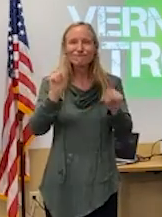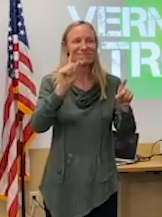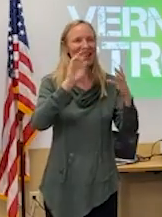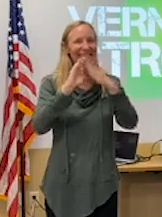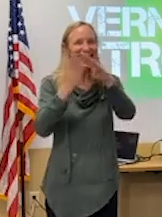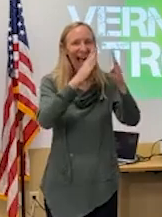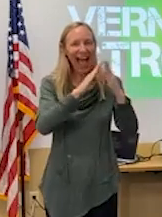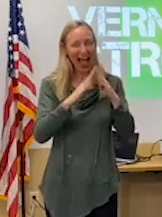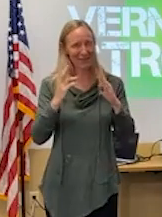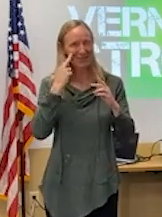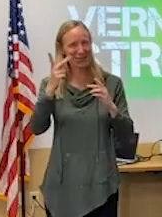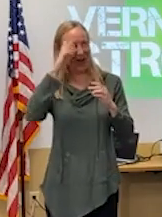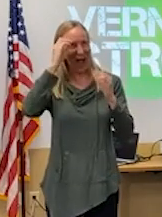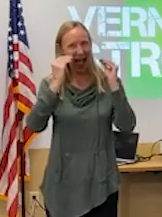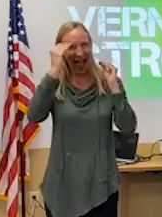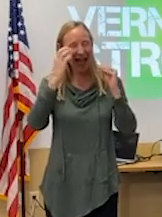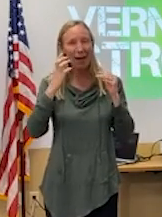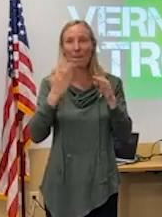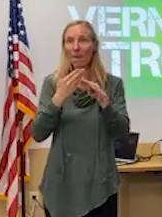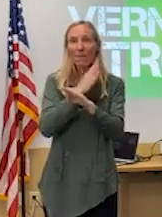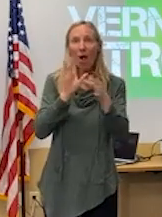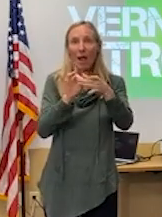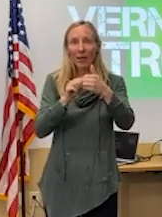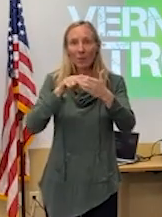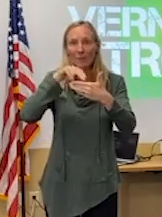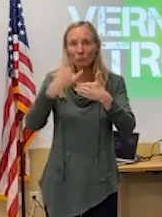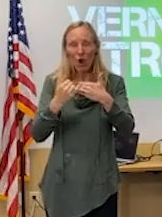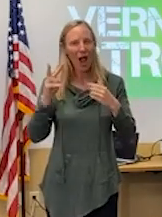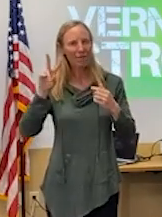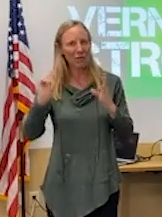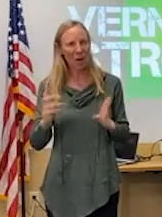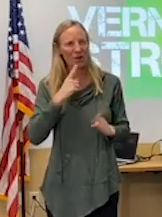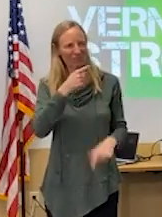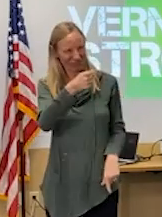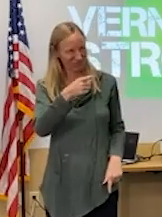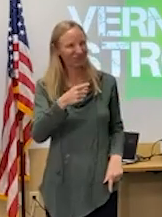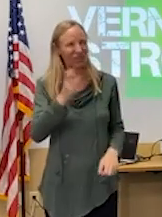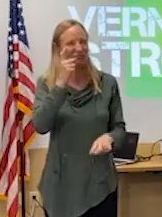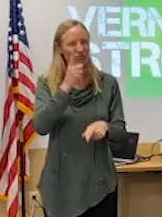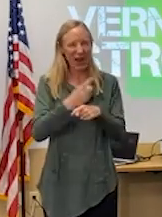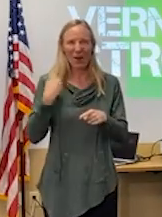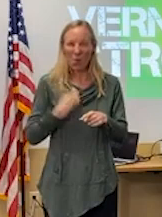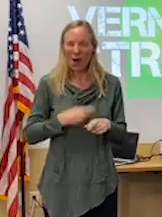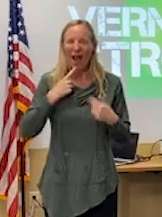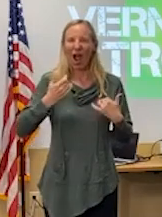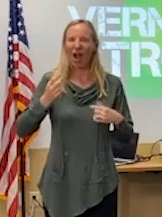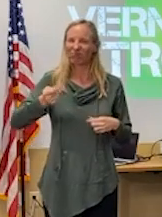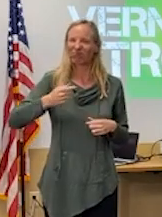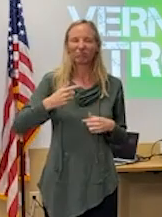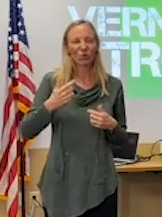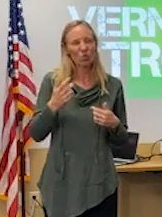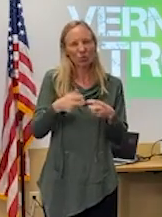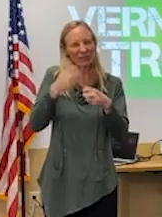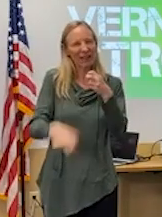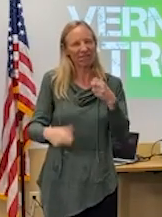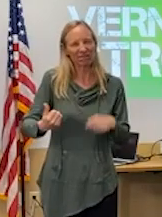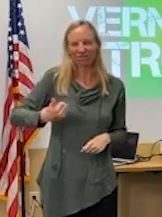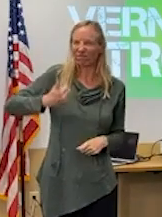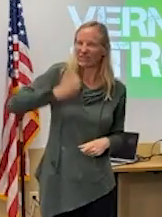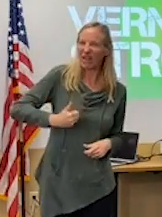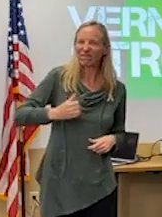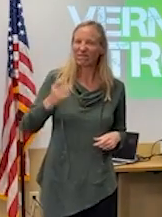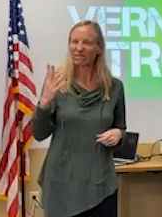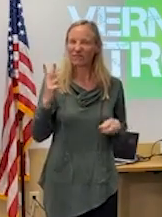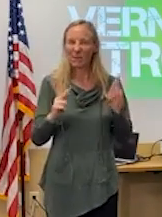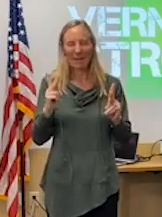we were even connected about this project. And Vermonters reaching out saying, wow, darn tough, that sock company. I think that means